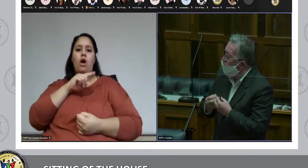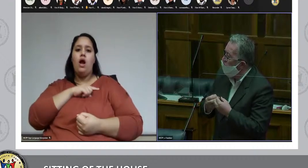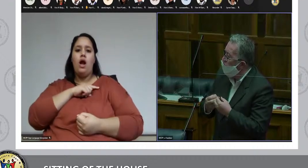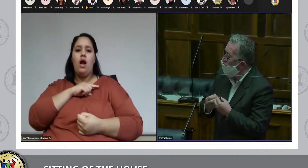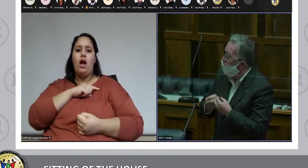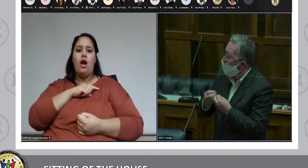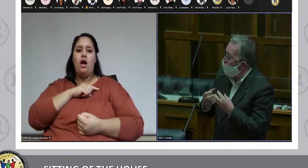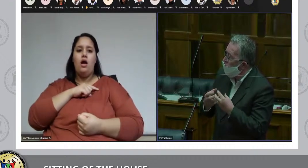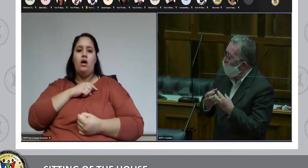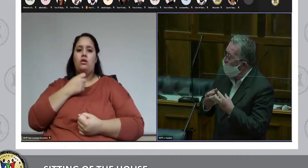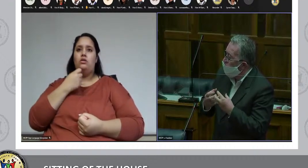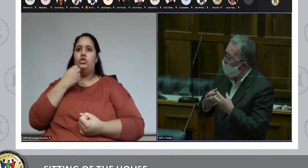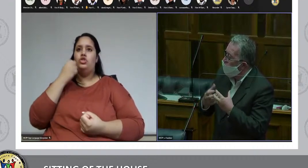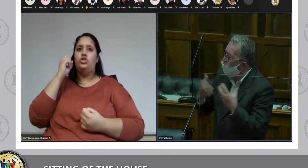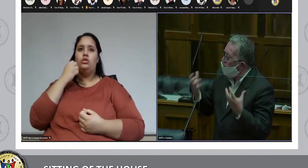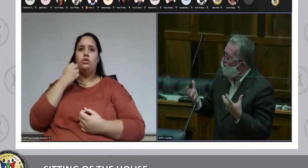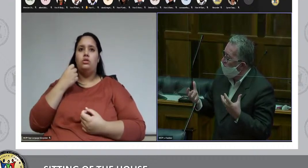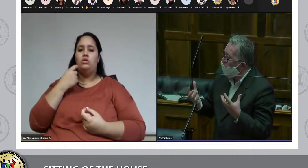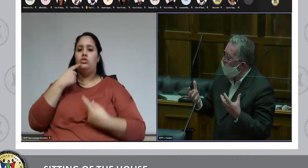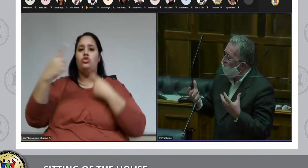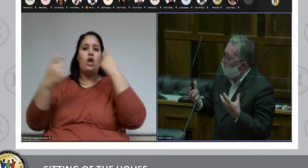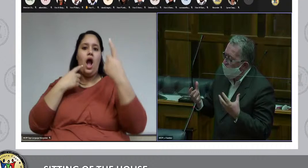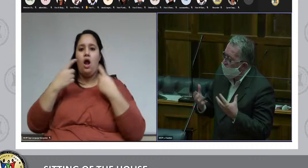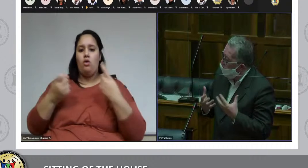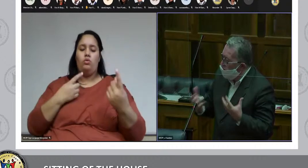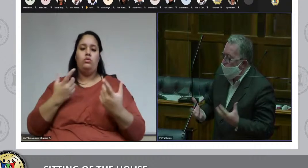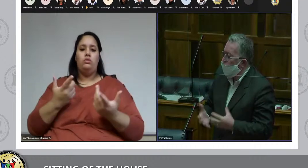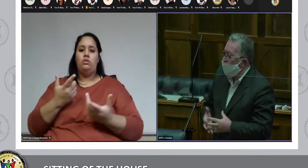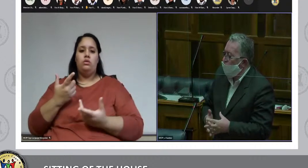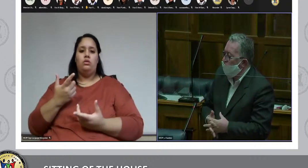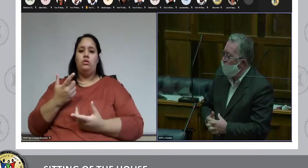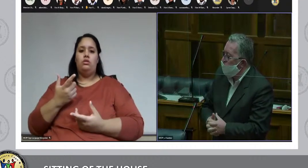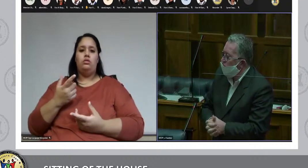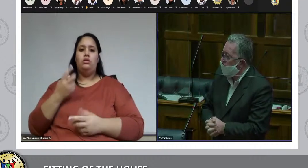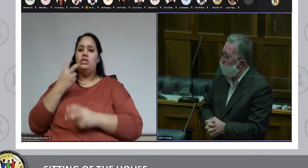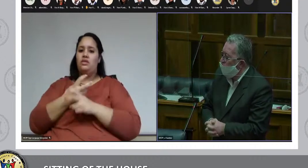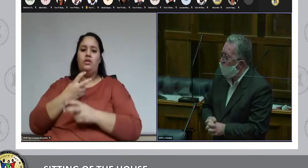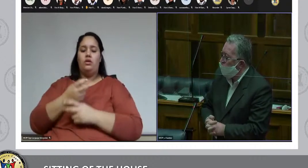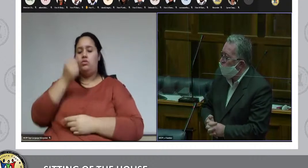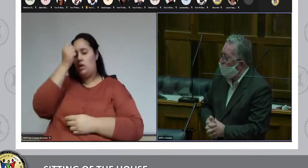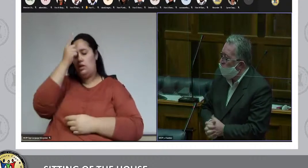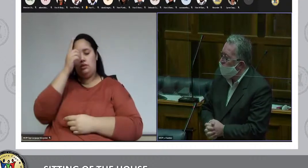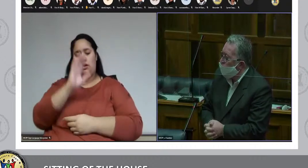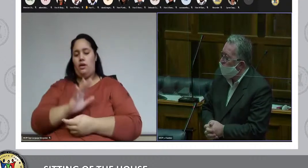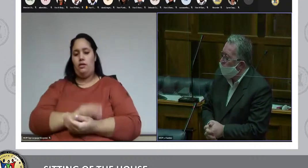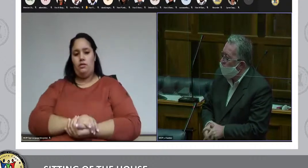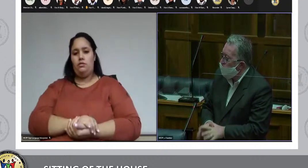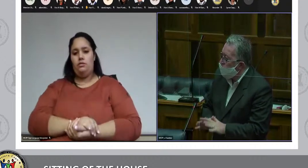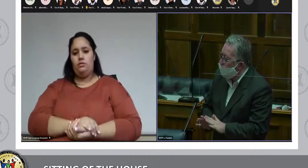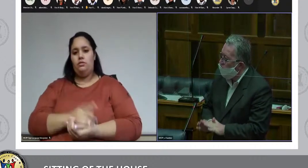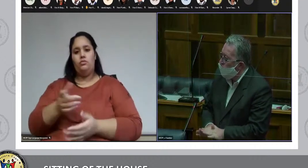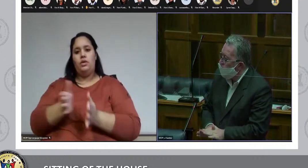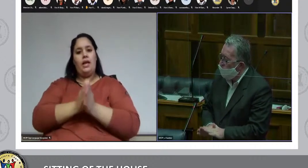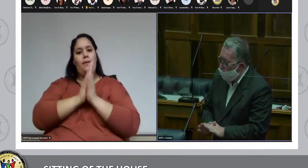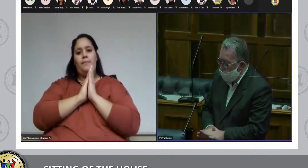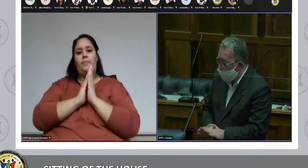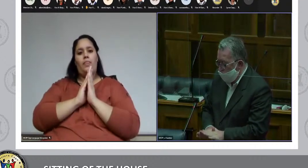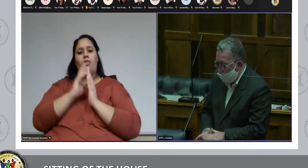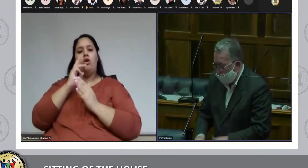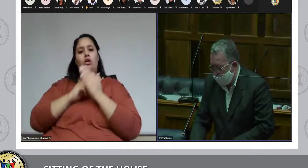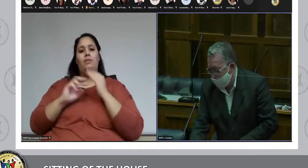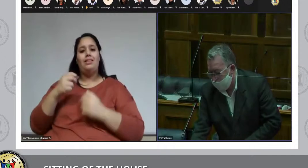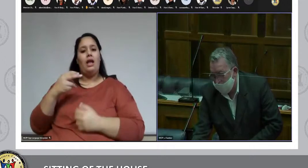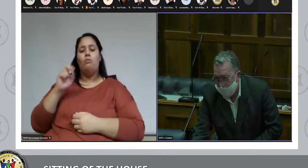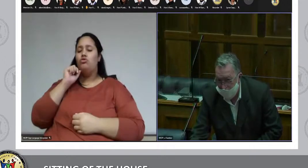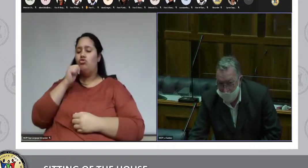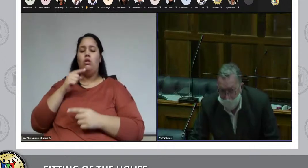be shouting or sort of squealing. And it's very difficult to understand him. I wonder if you could appeal to him. No, Honourable Dagmar, that's